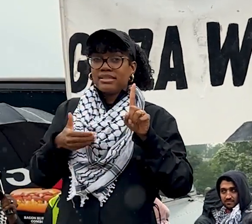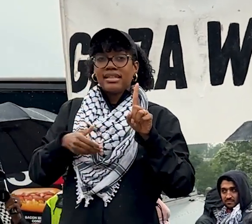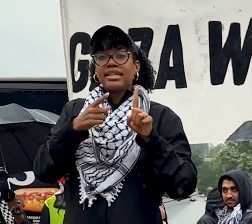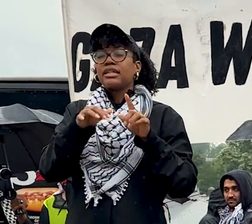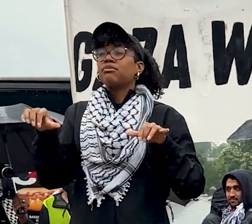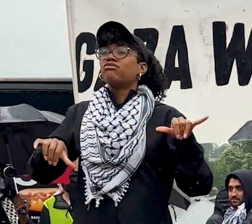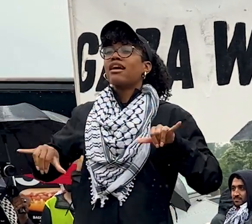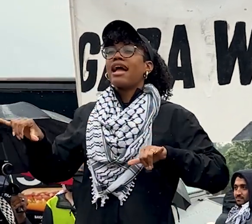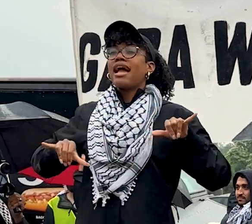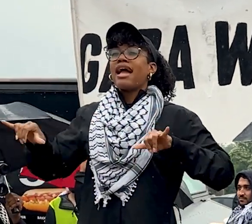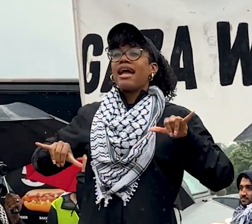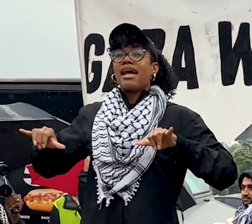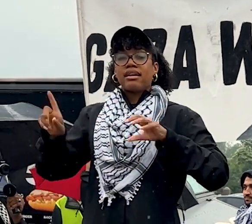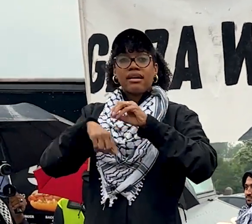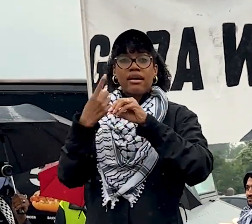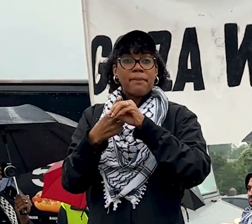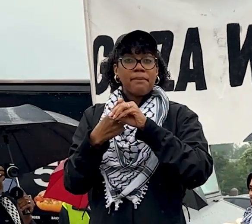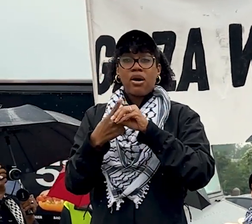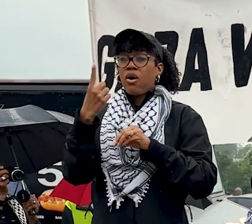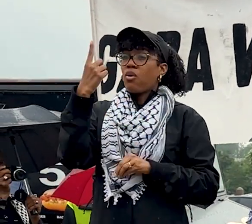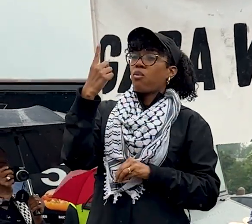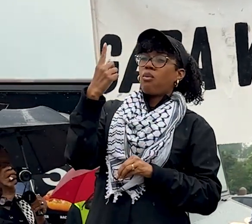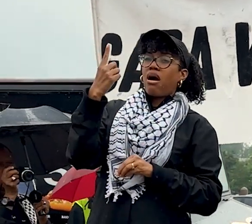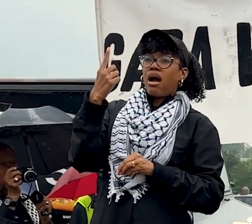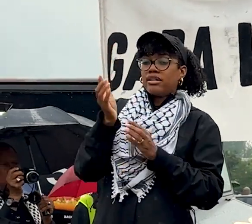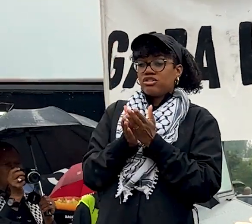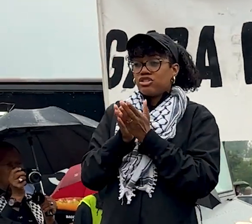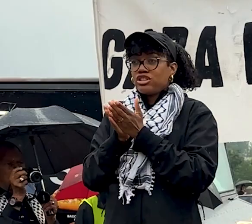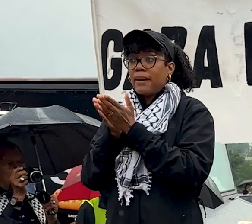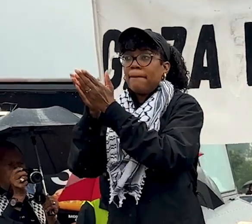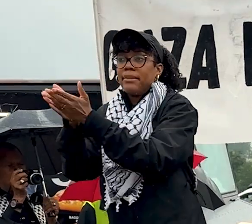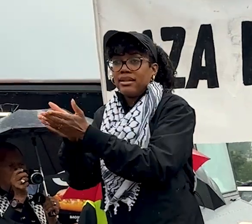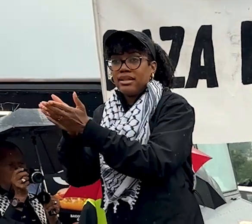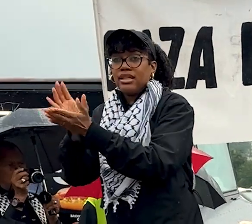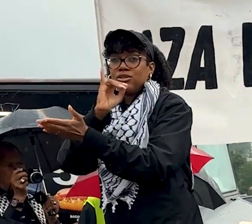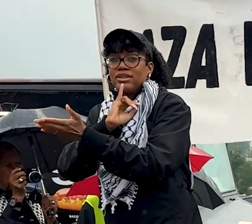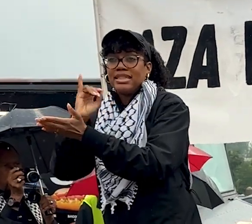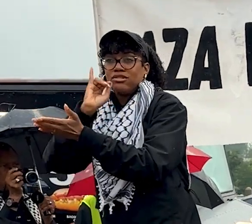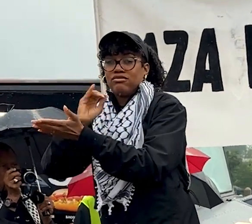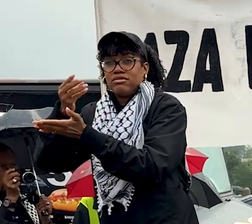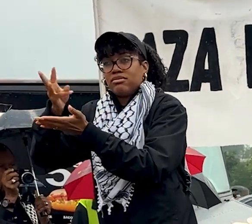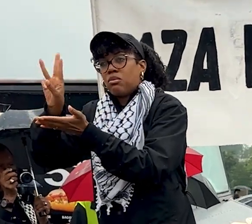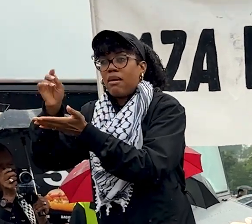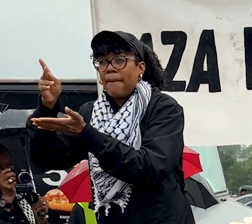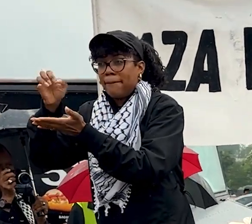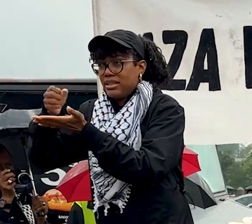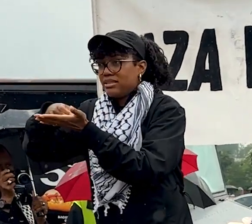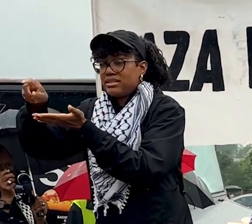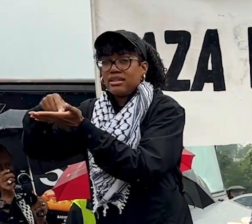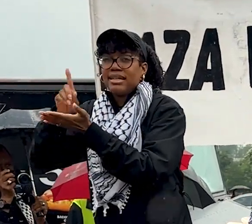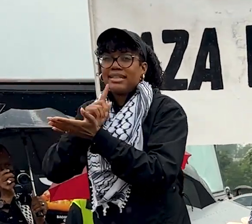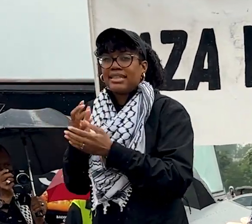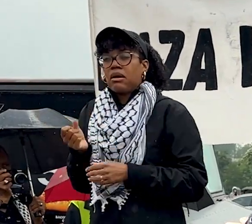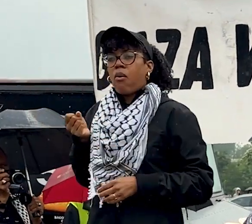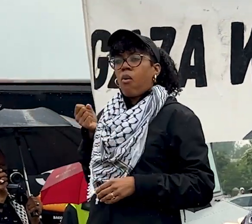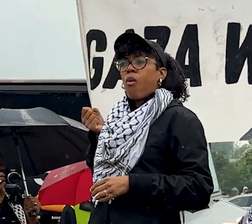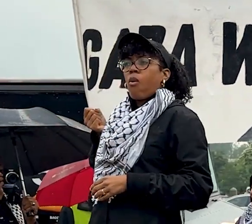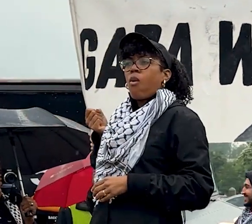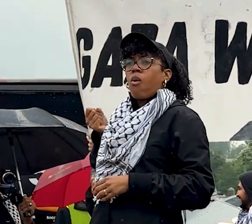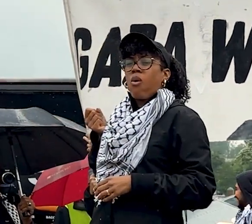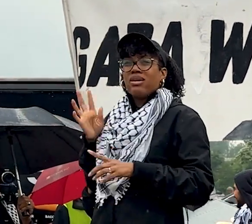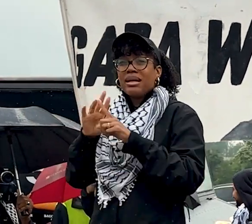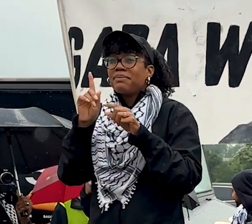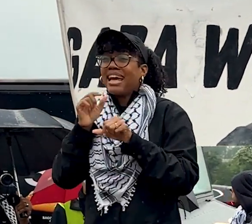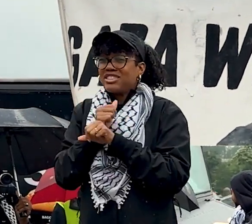about holding one shipment of weapons to Israel while he continues to give Israel more shipments, hundreds of shipments,